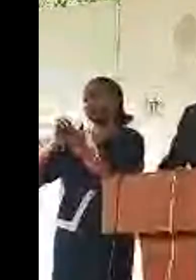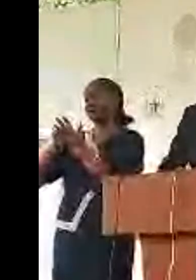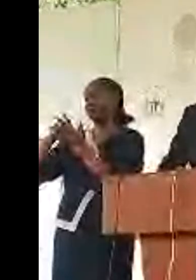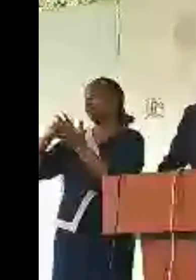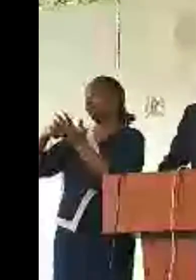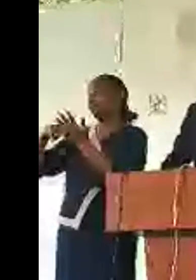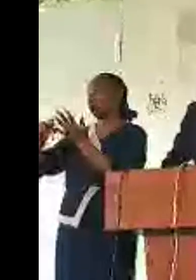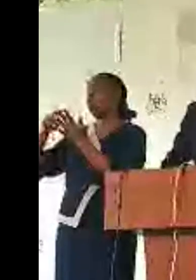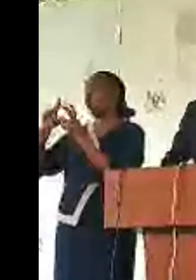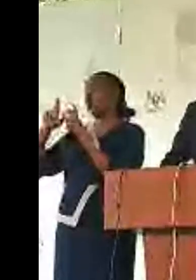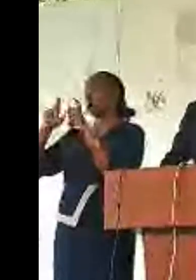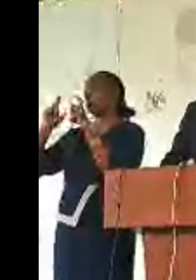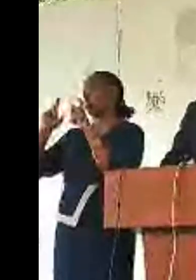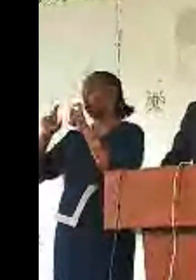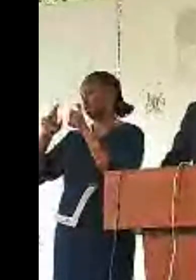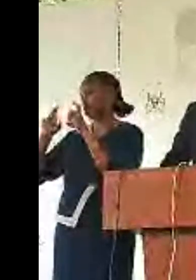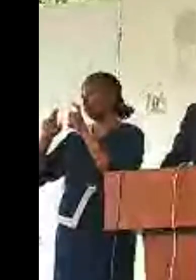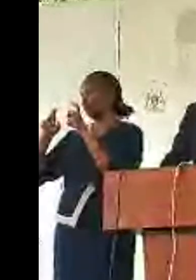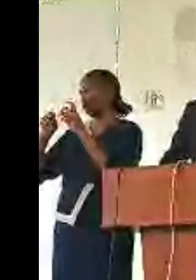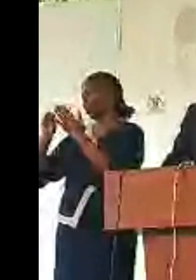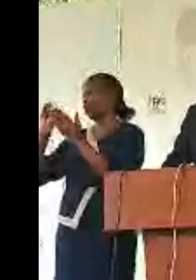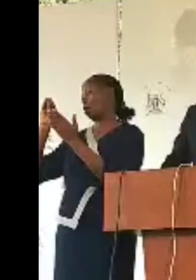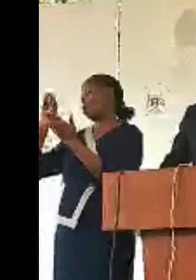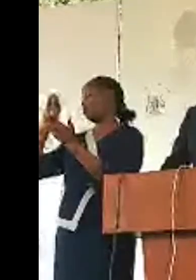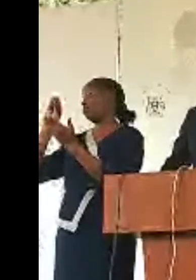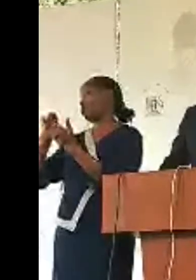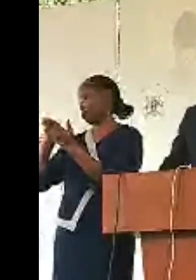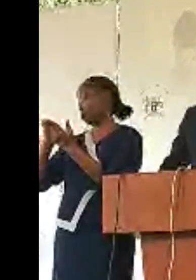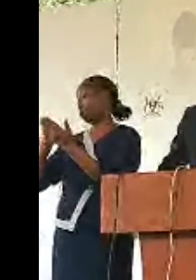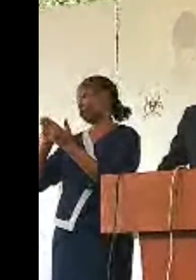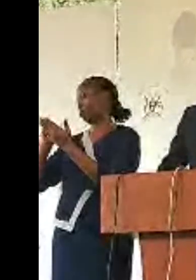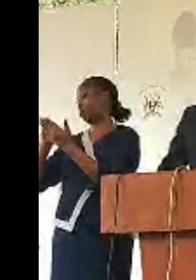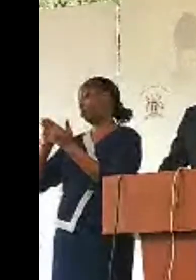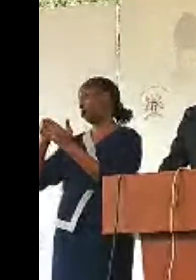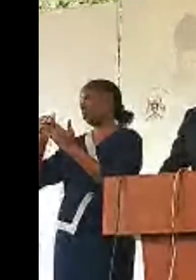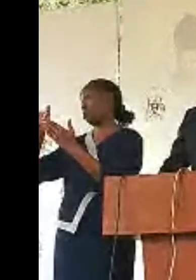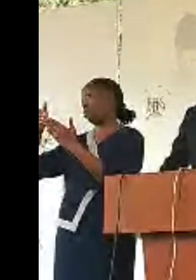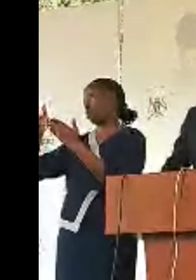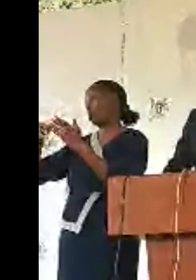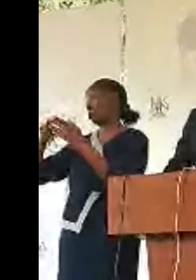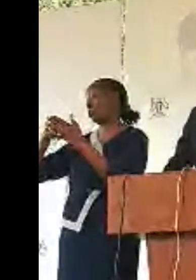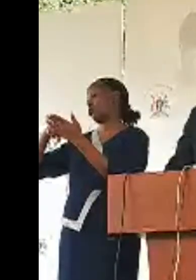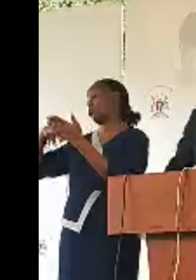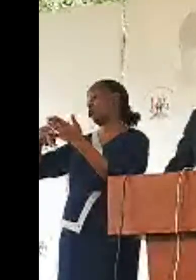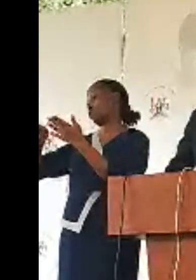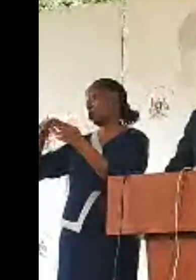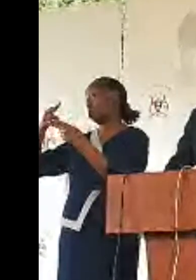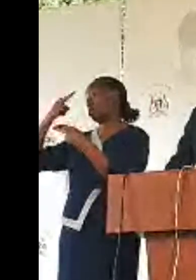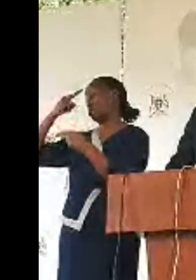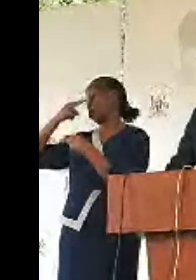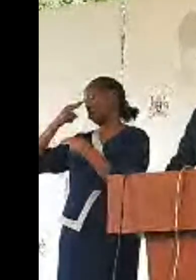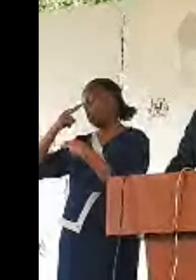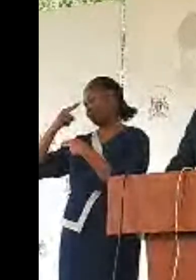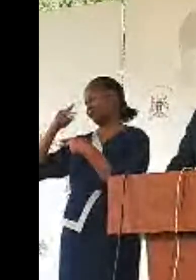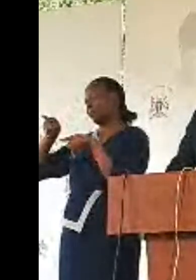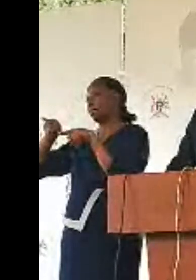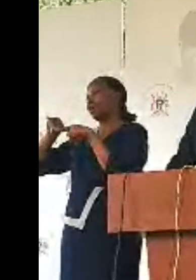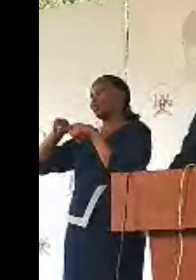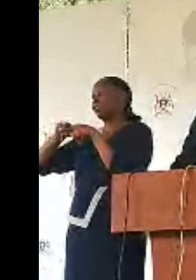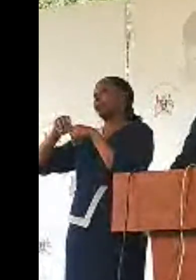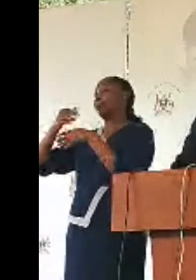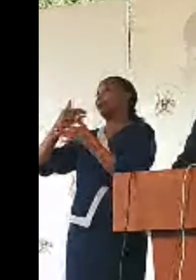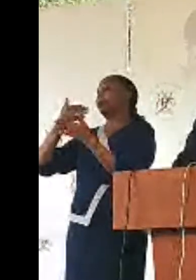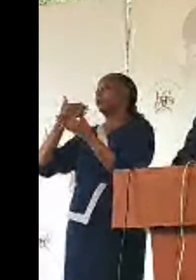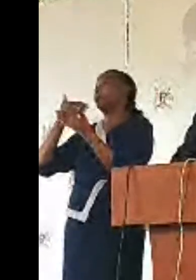right photographs are fixed against the right candidates. And we